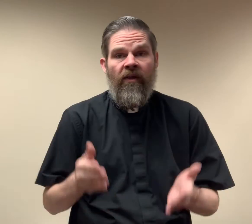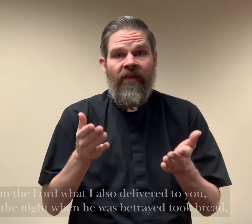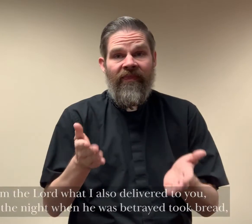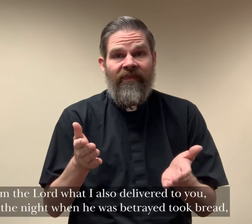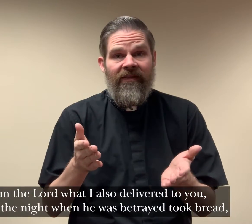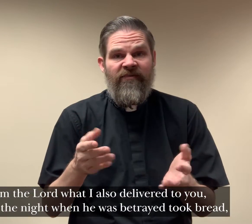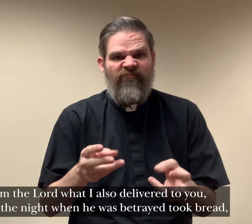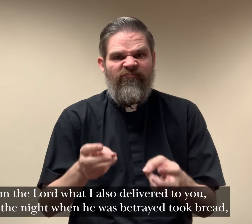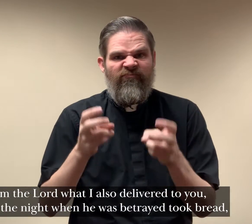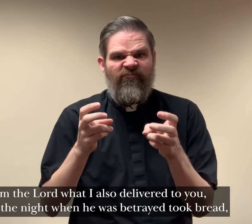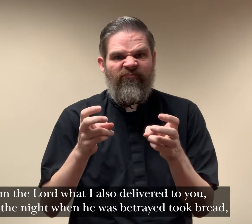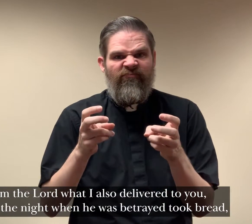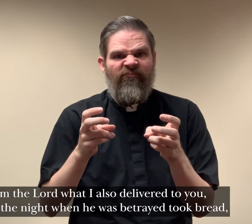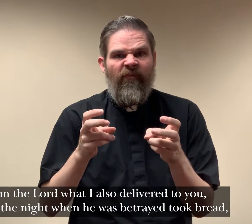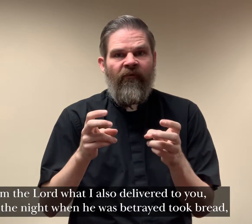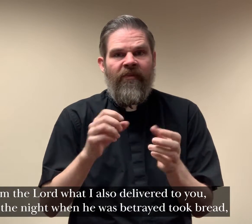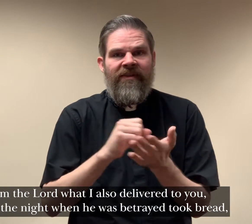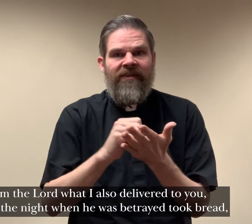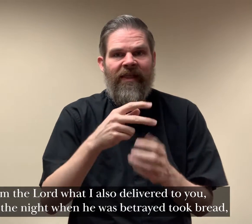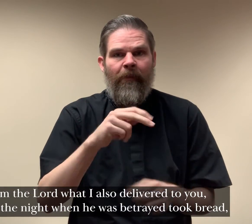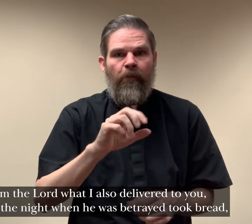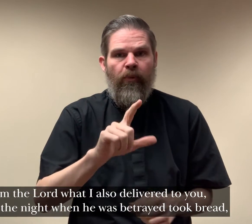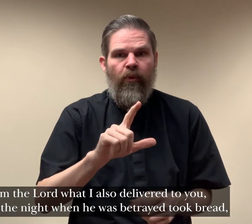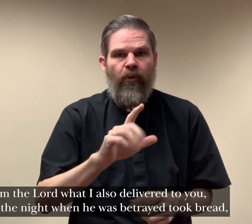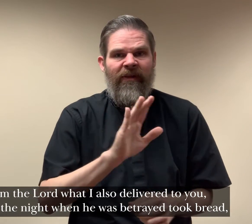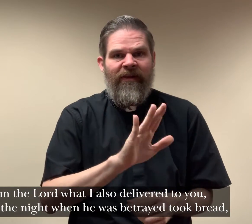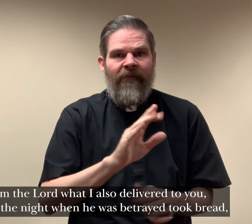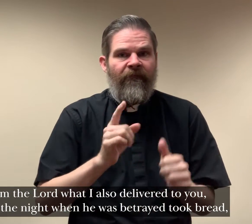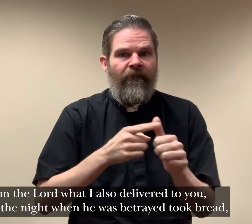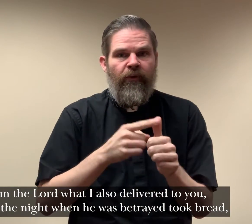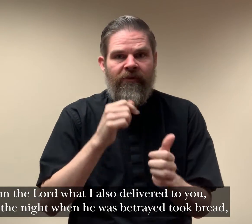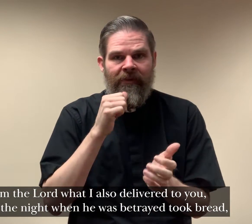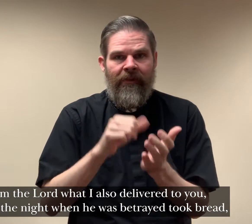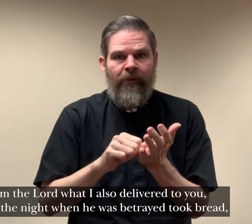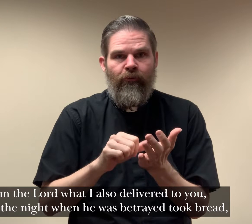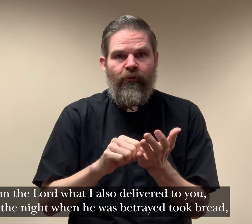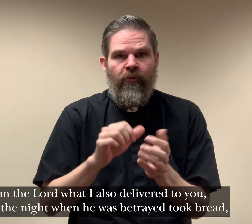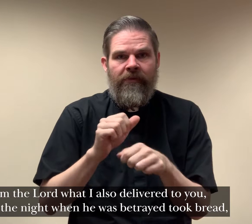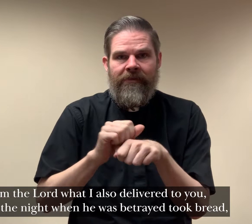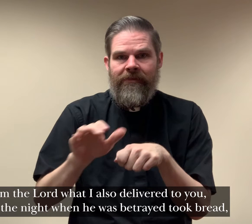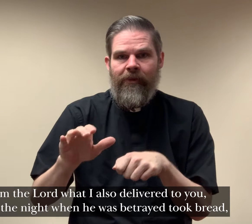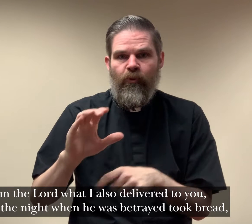For I received from the Lord what I also delivered to you,